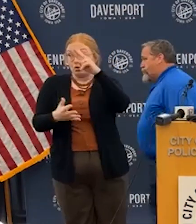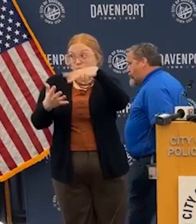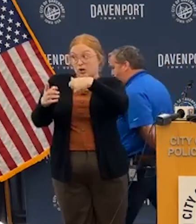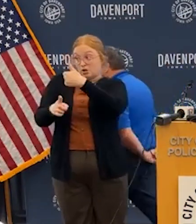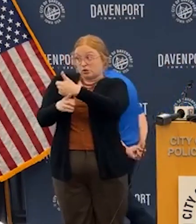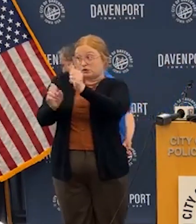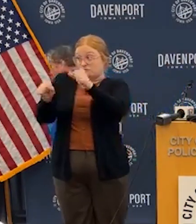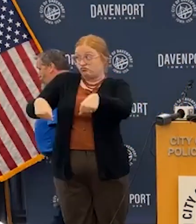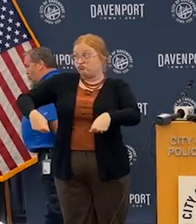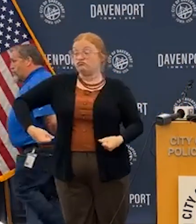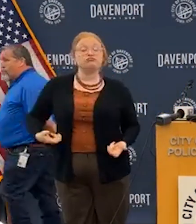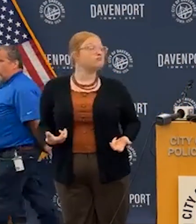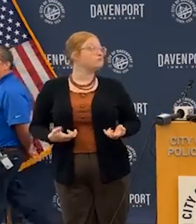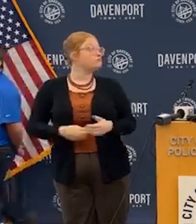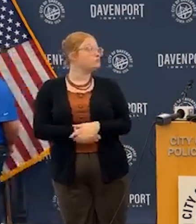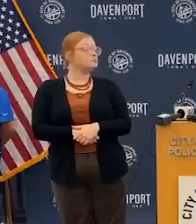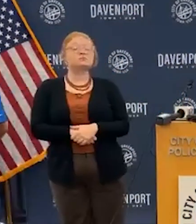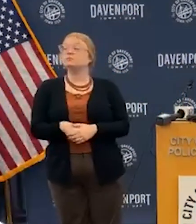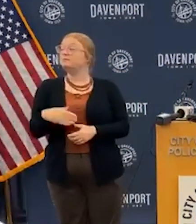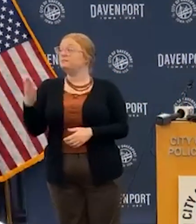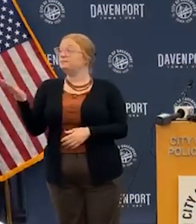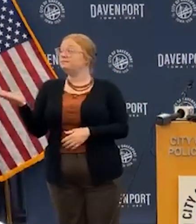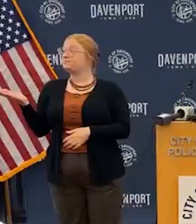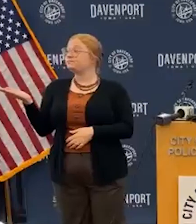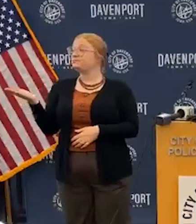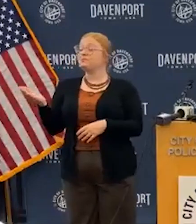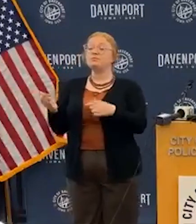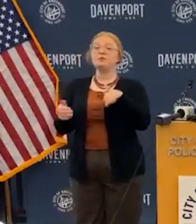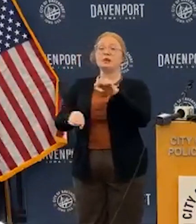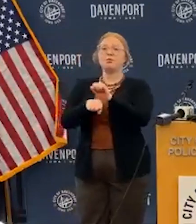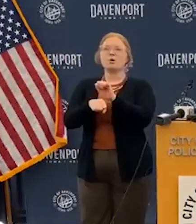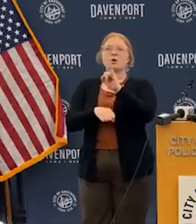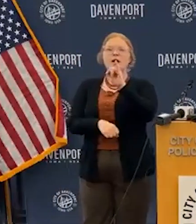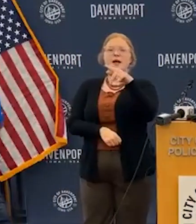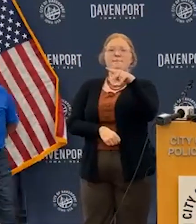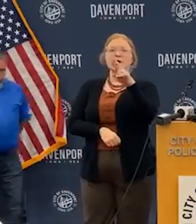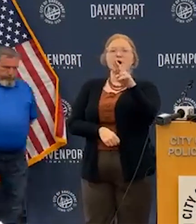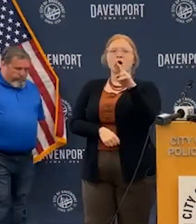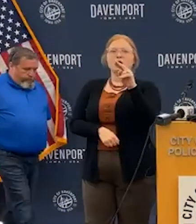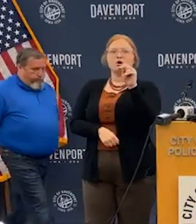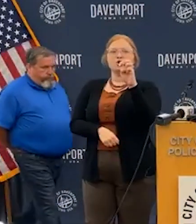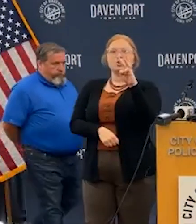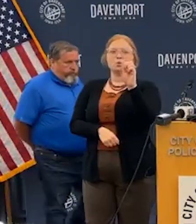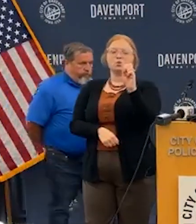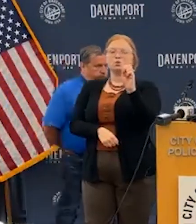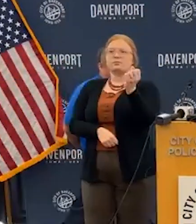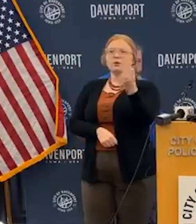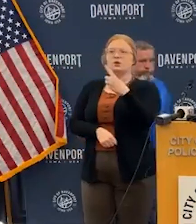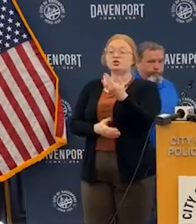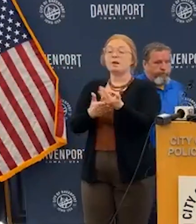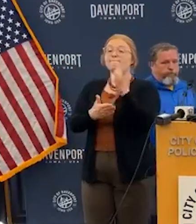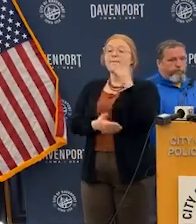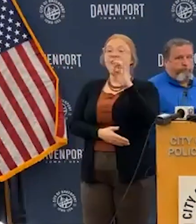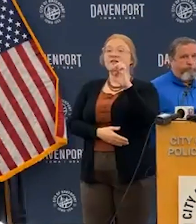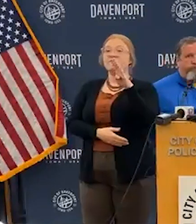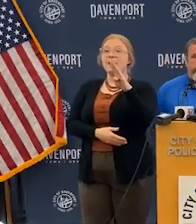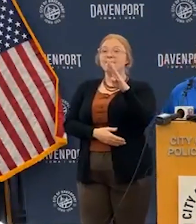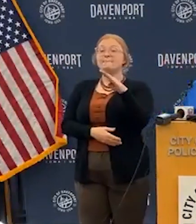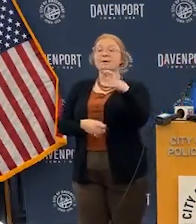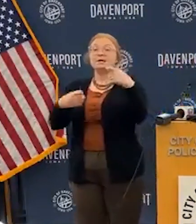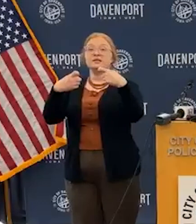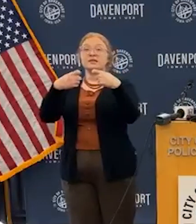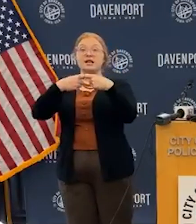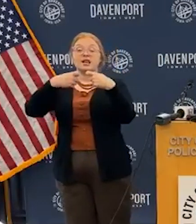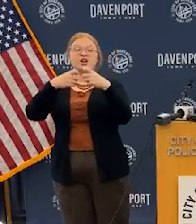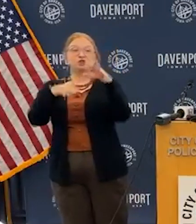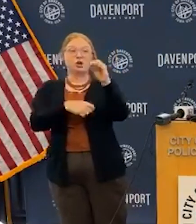then Zachary Smith, IPR News. My question is for you. Back in February, Mid-American had reached out to your department saying that they would not